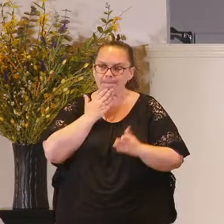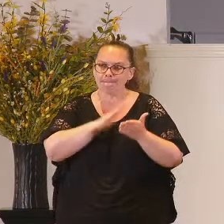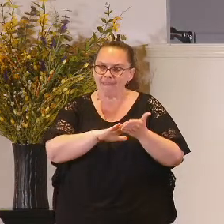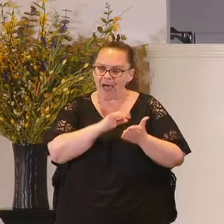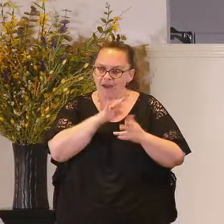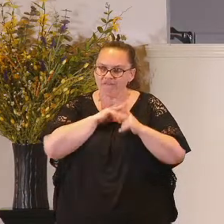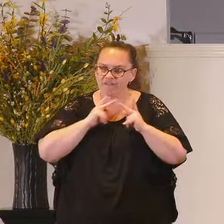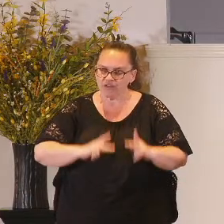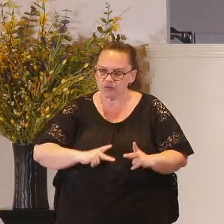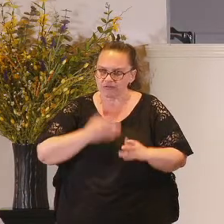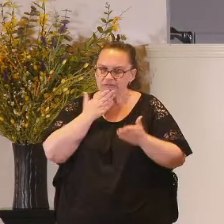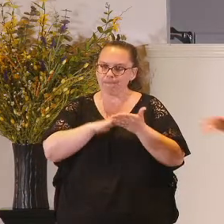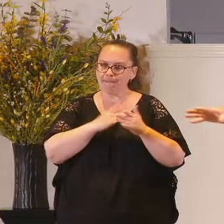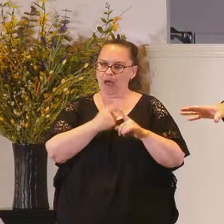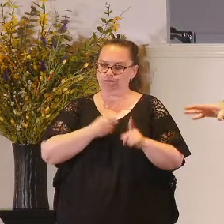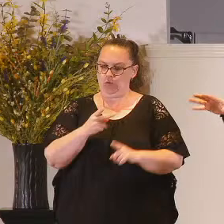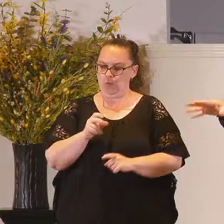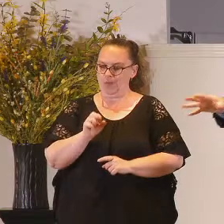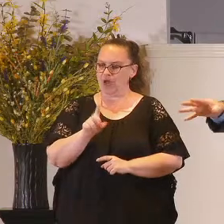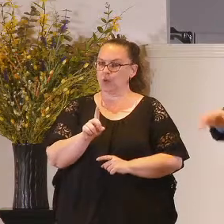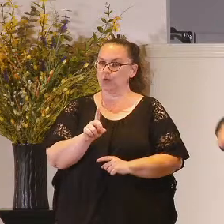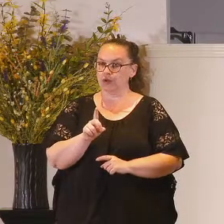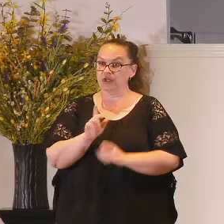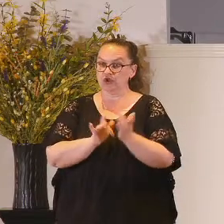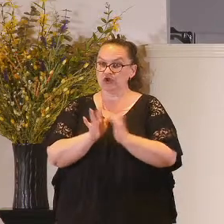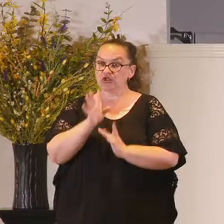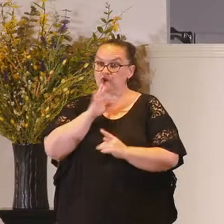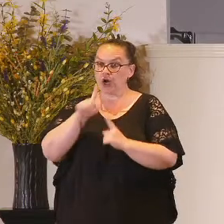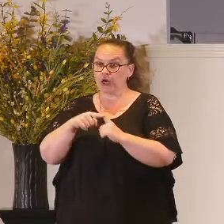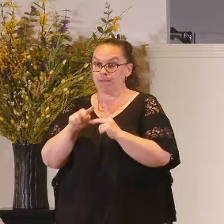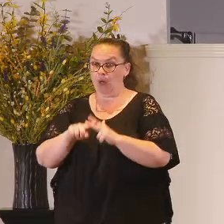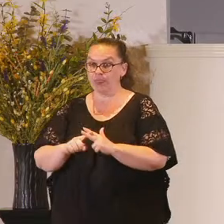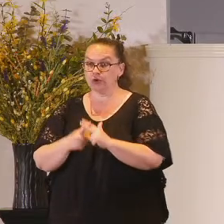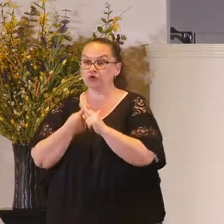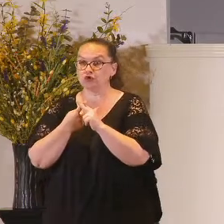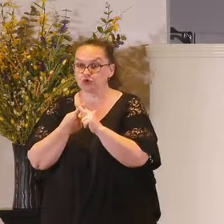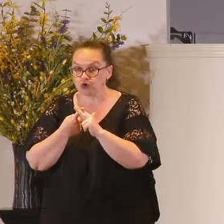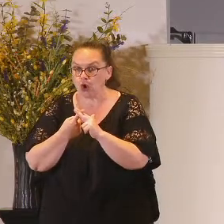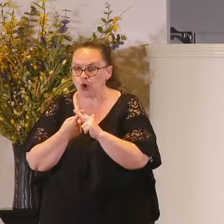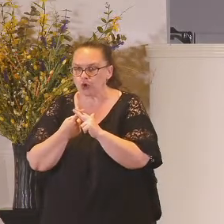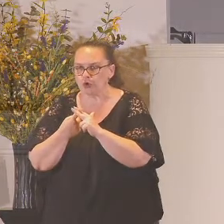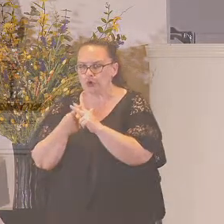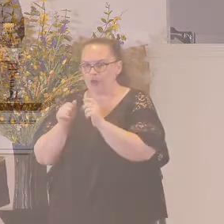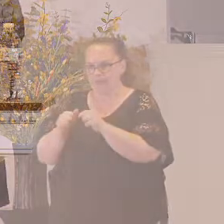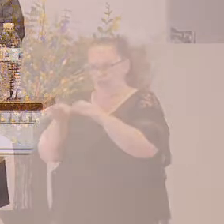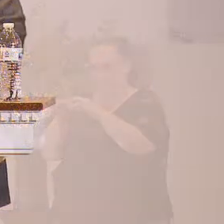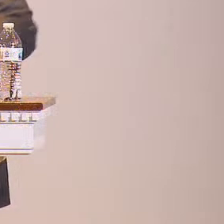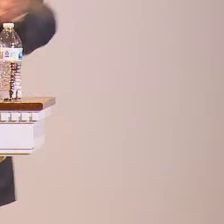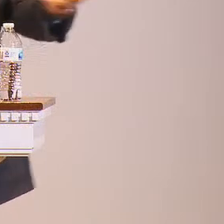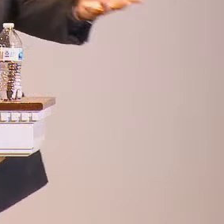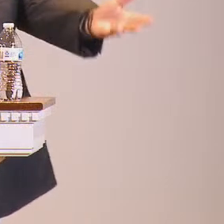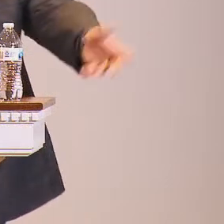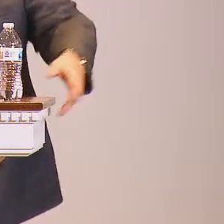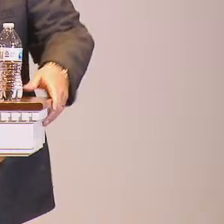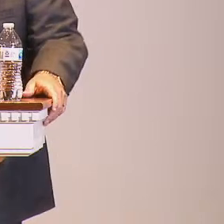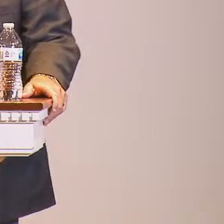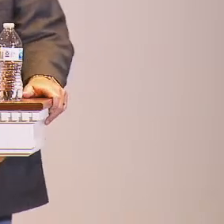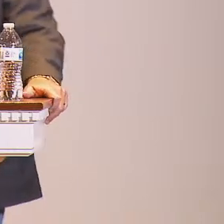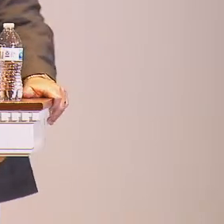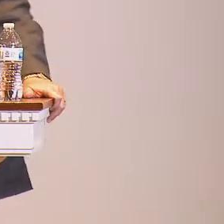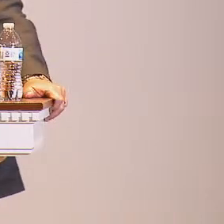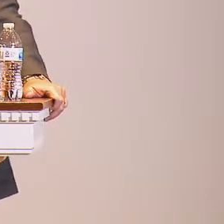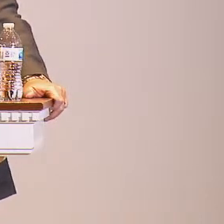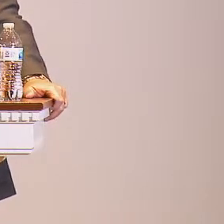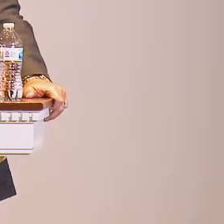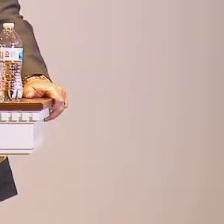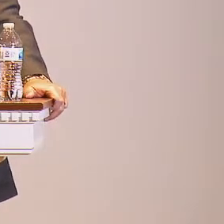of Herod. Jesus is talking about starter, the little piece of dough that's been set aside to rot for a